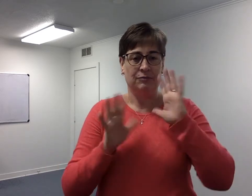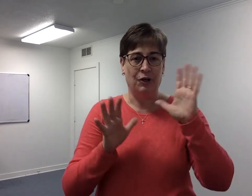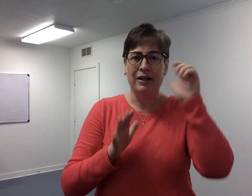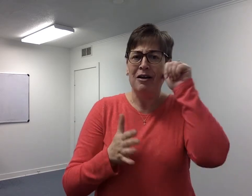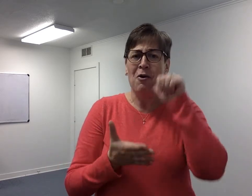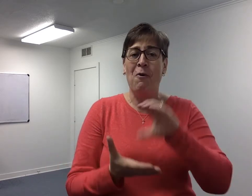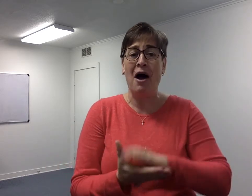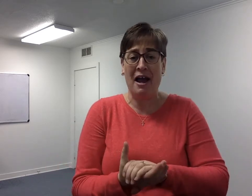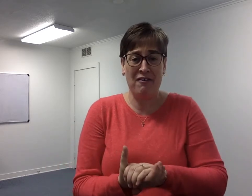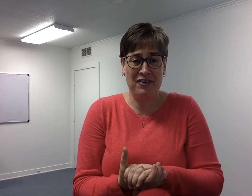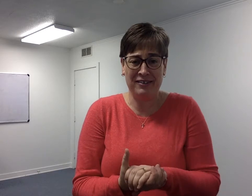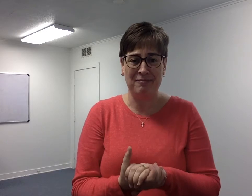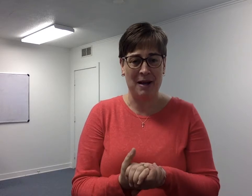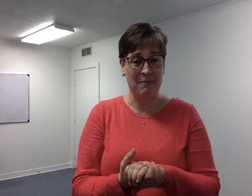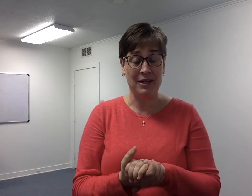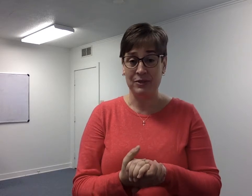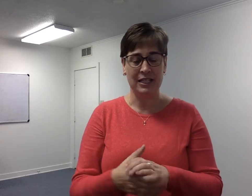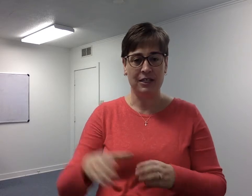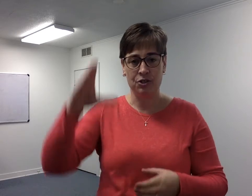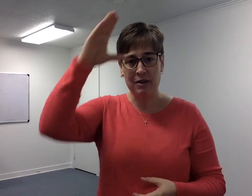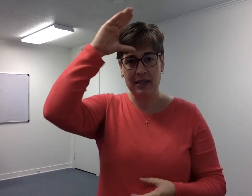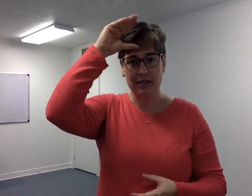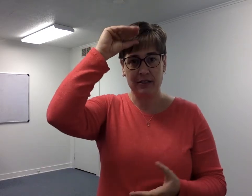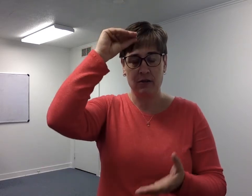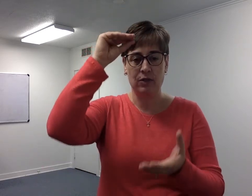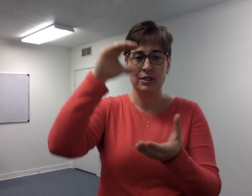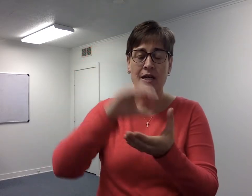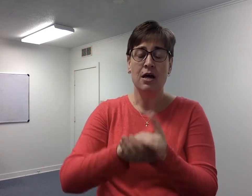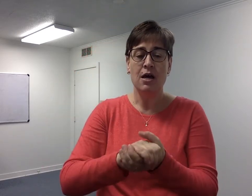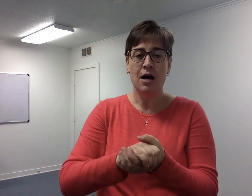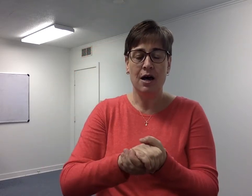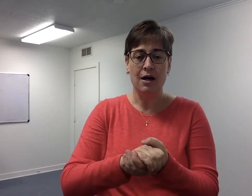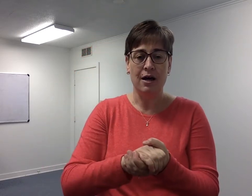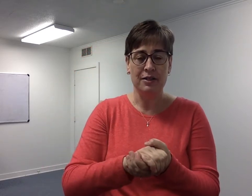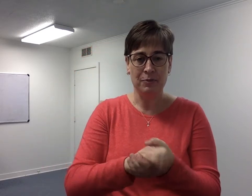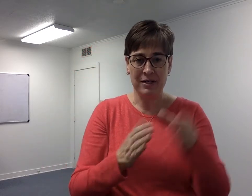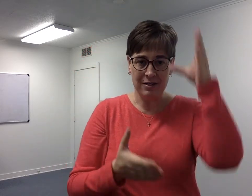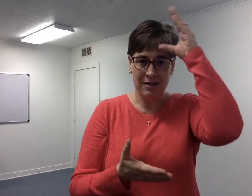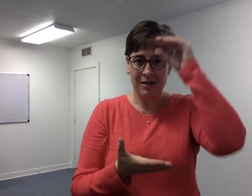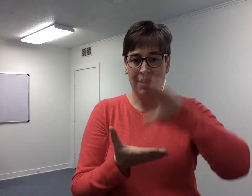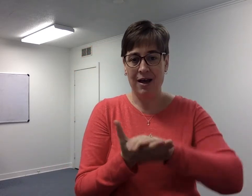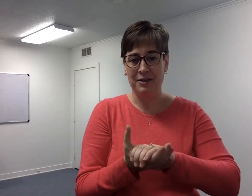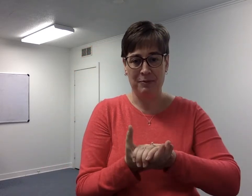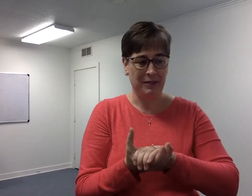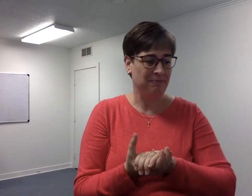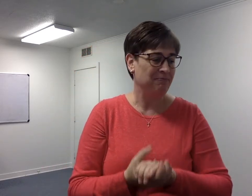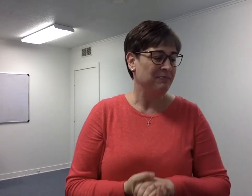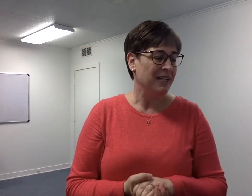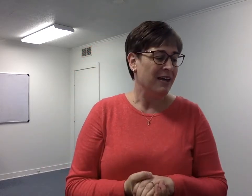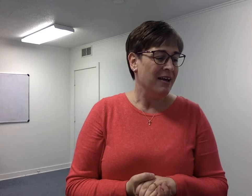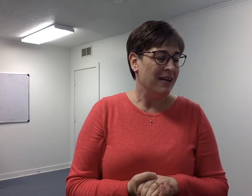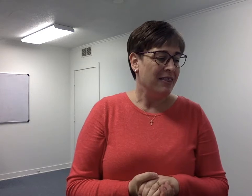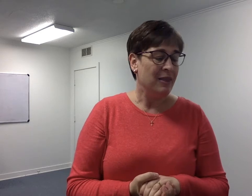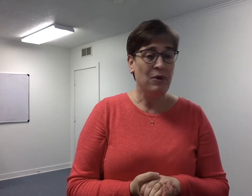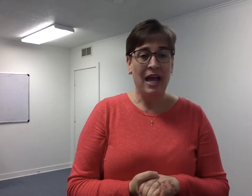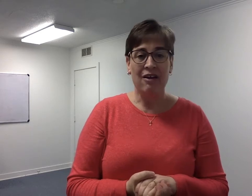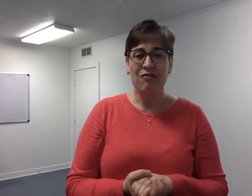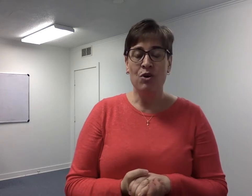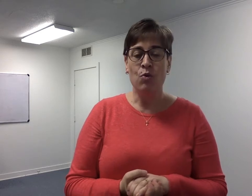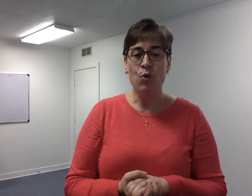Sorry, wife. My mind was thinking of too many things there at once. Husband, husband. Then we have